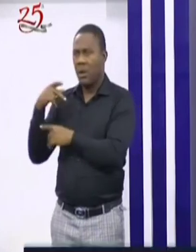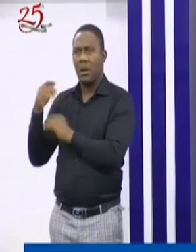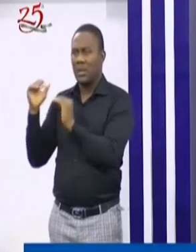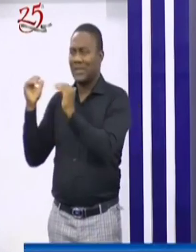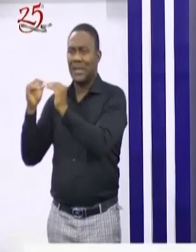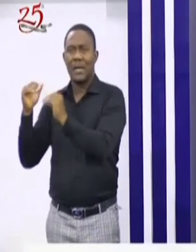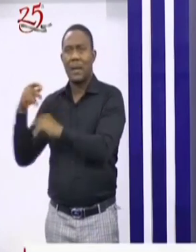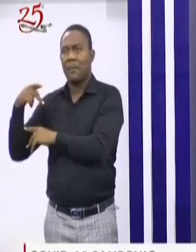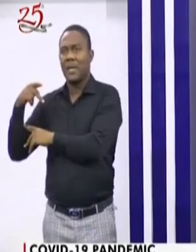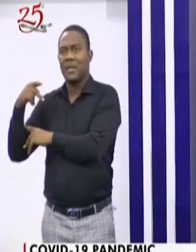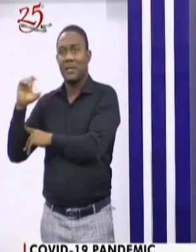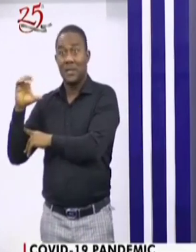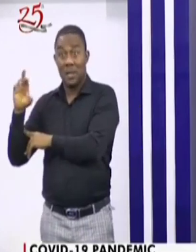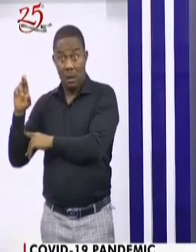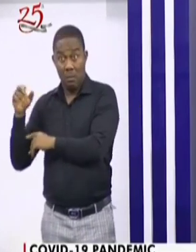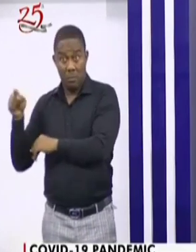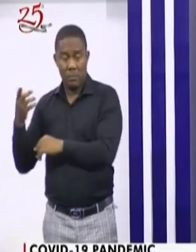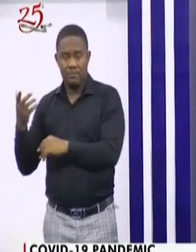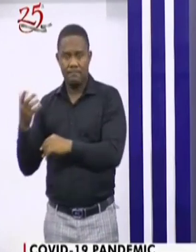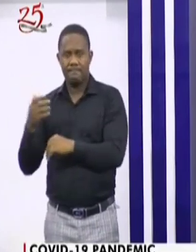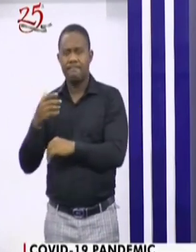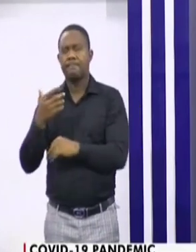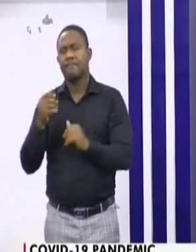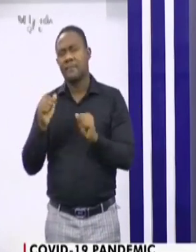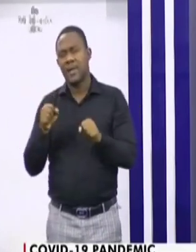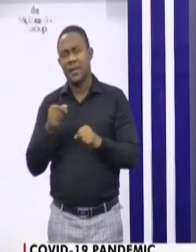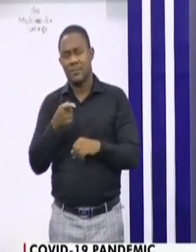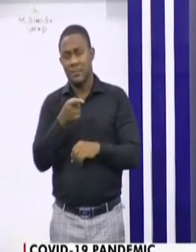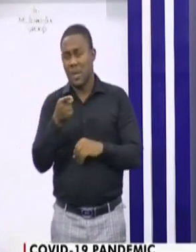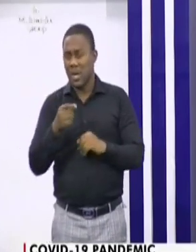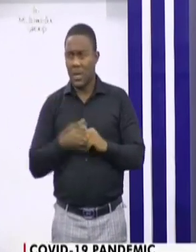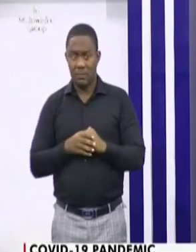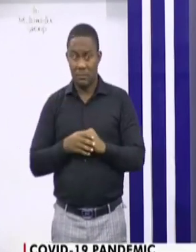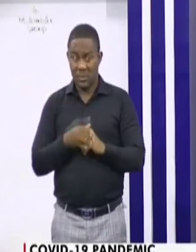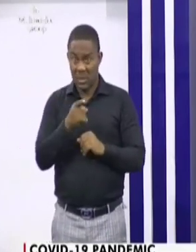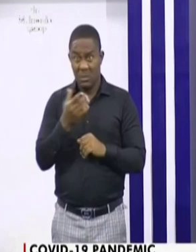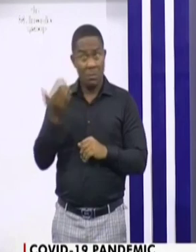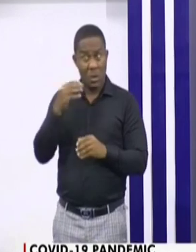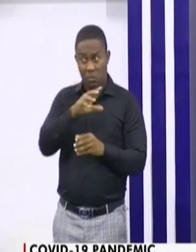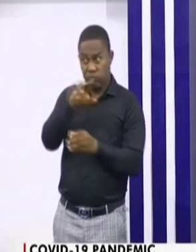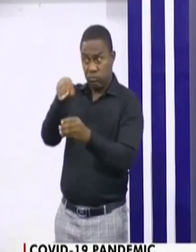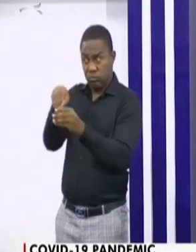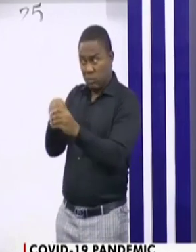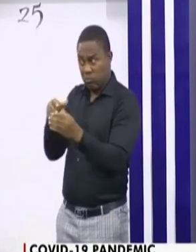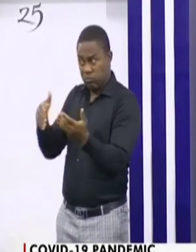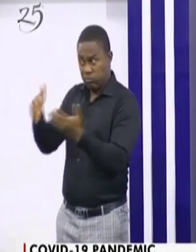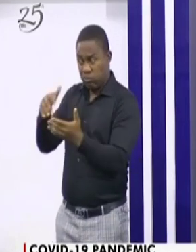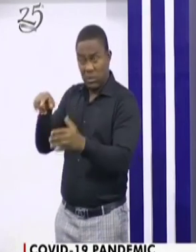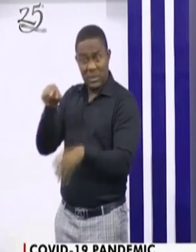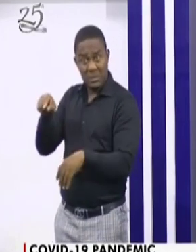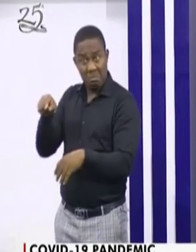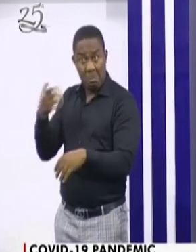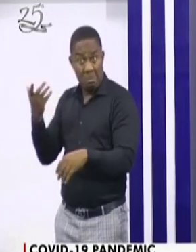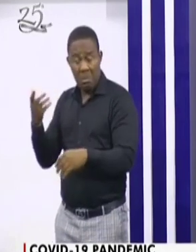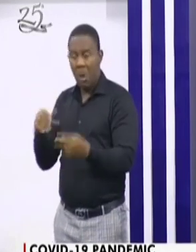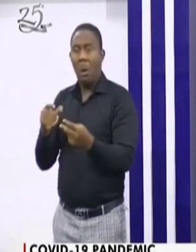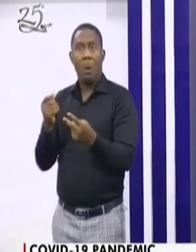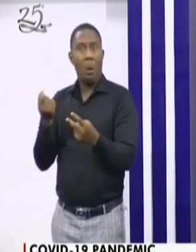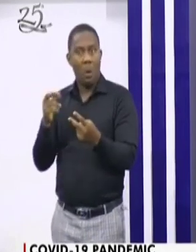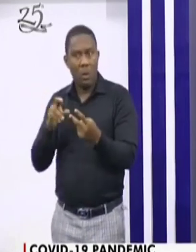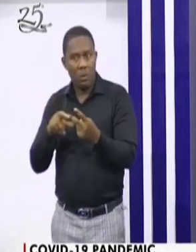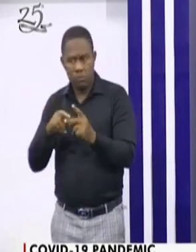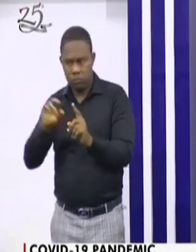can accurately describe as somebody having been exposed, accurately describe somebody as having been infected,